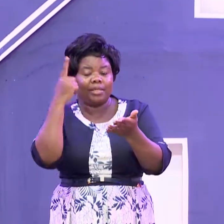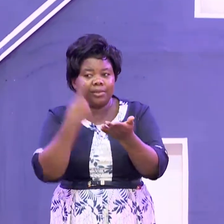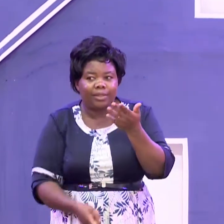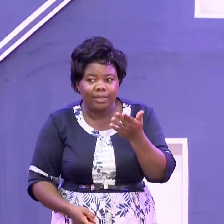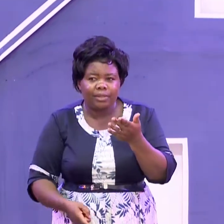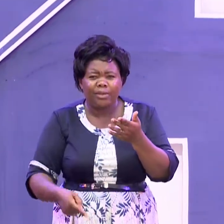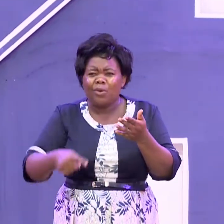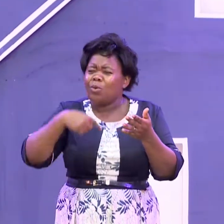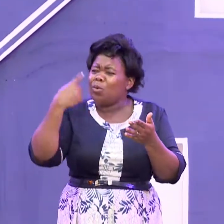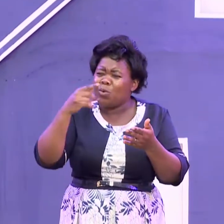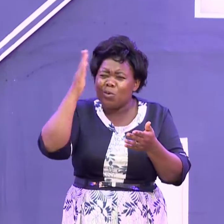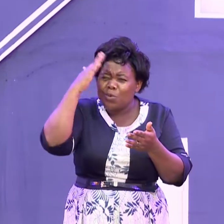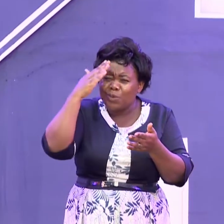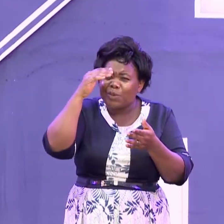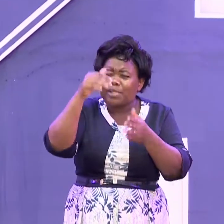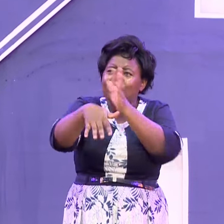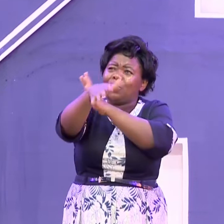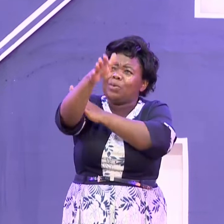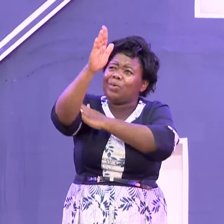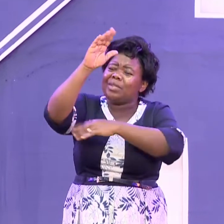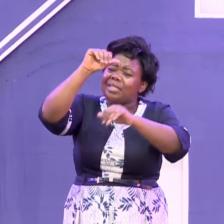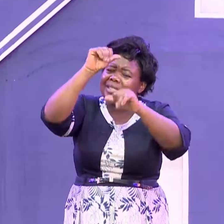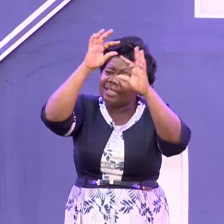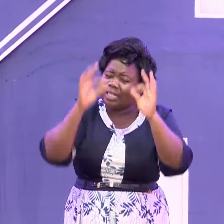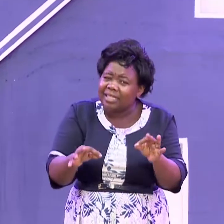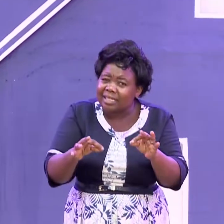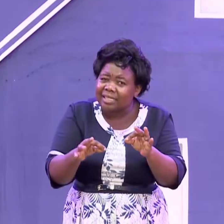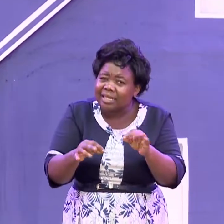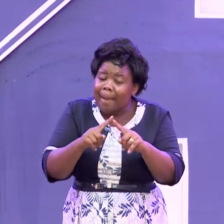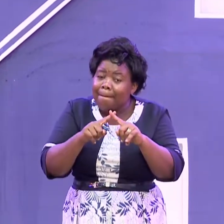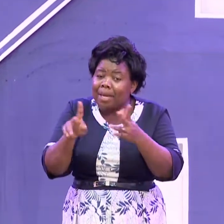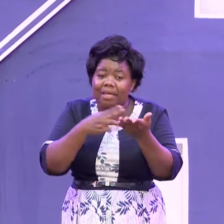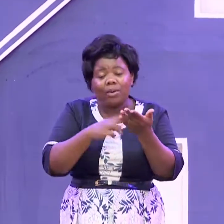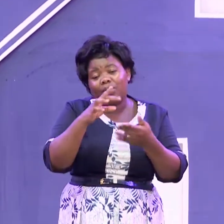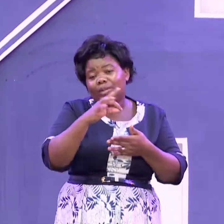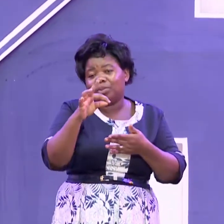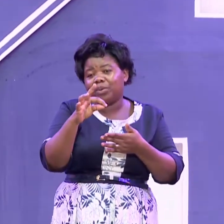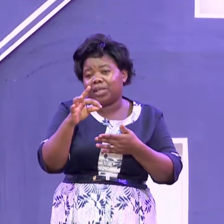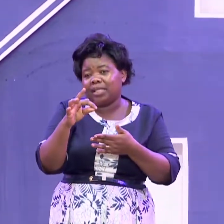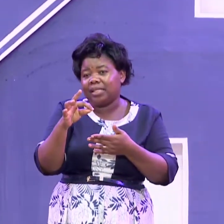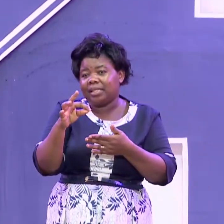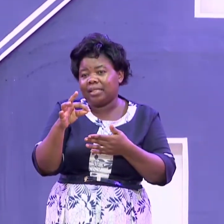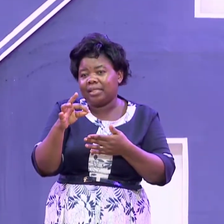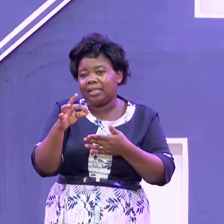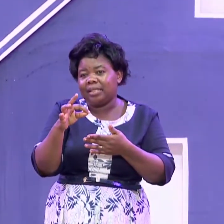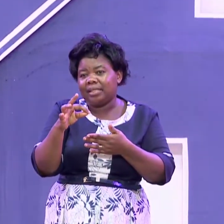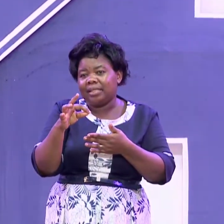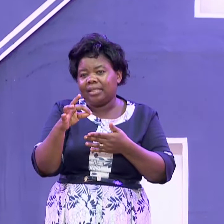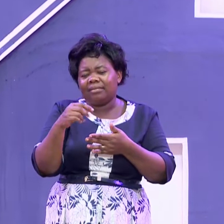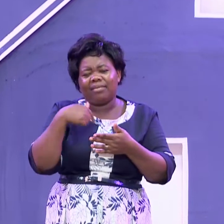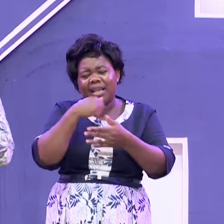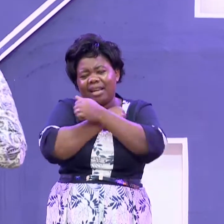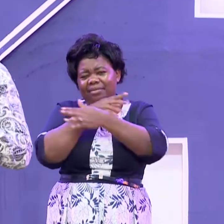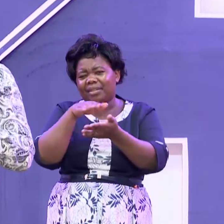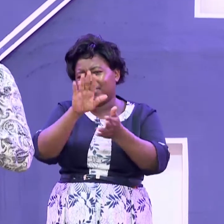says. Ani amanya ebyatata. Who knows things concerning the Father. Okujjako omwoyo we. Apart from the Holy Spirit. Oh, ekyo nkyagala